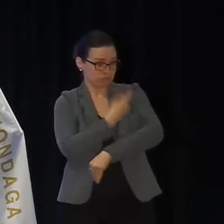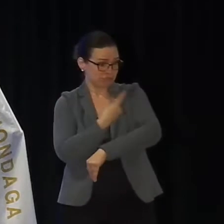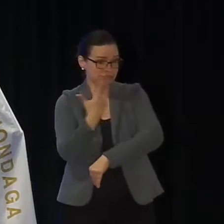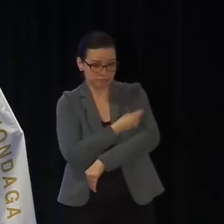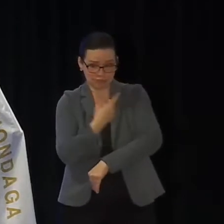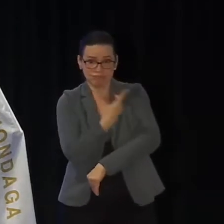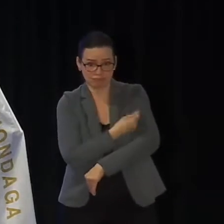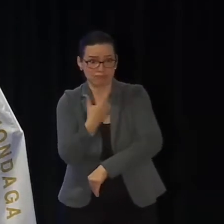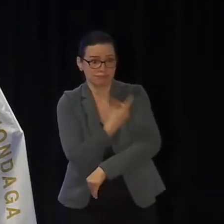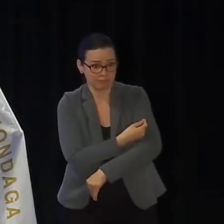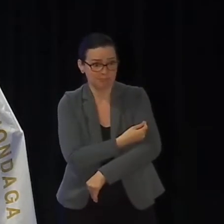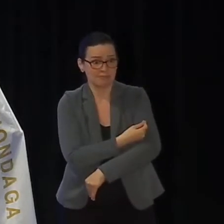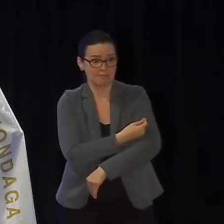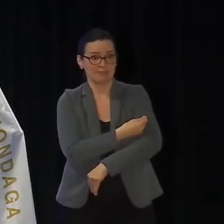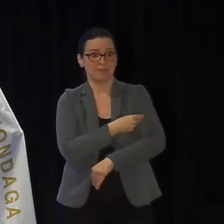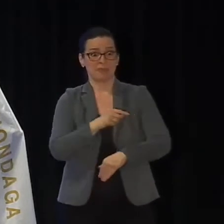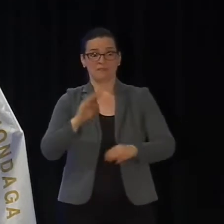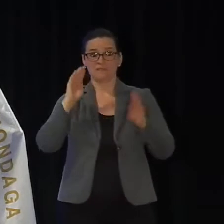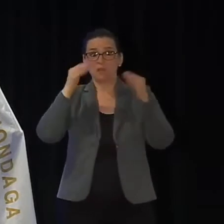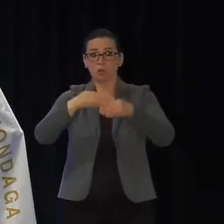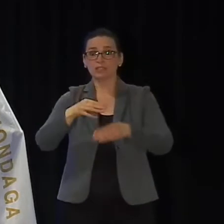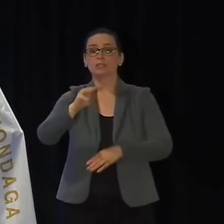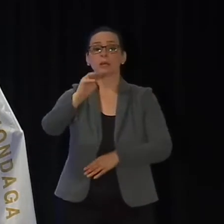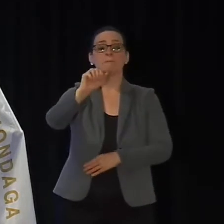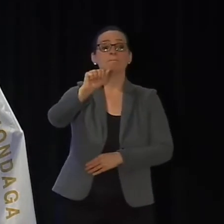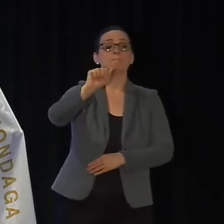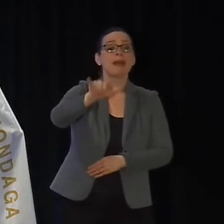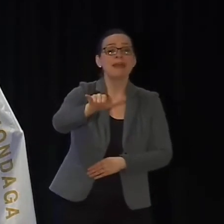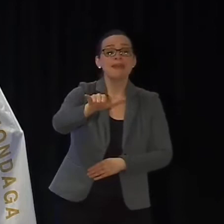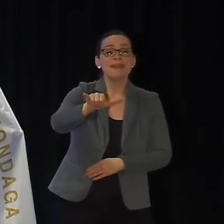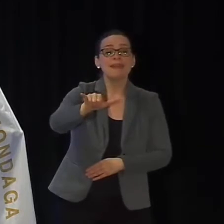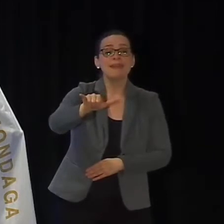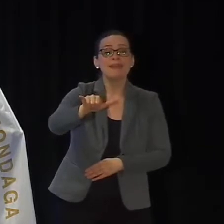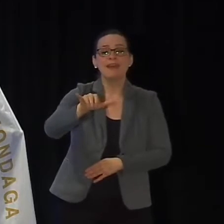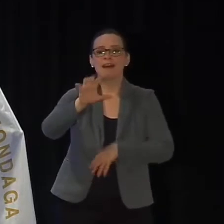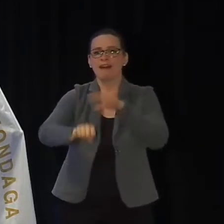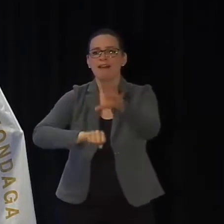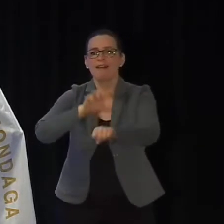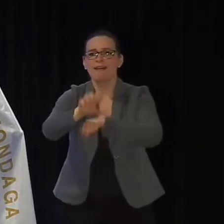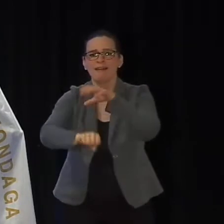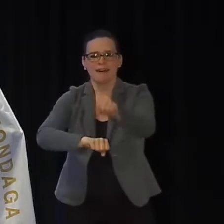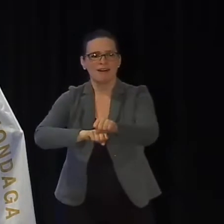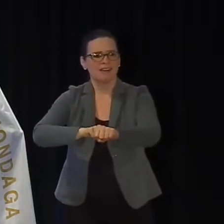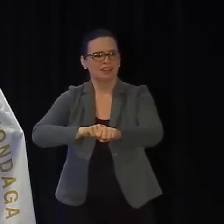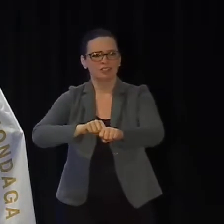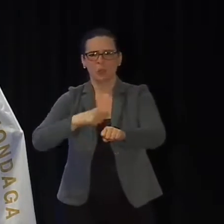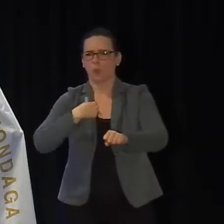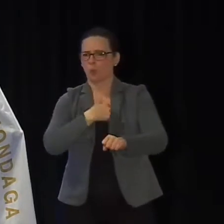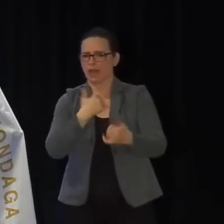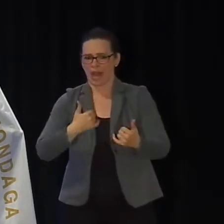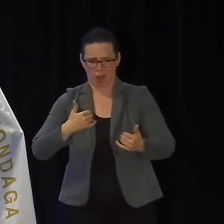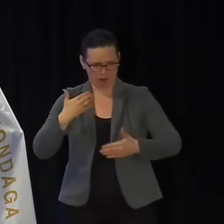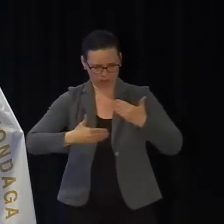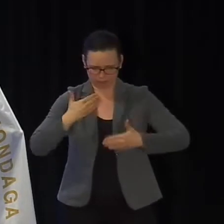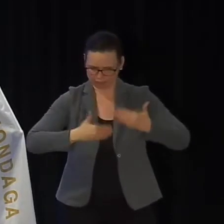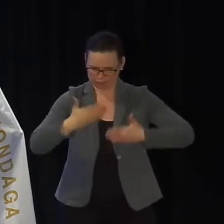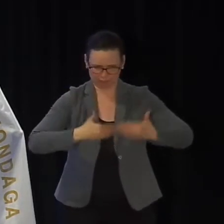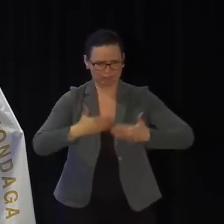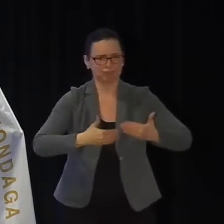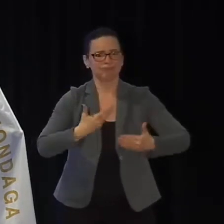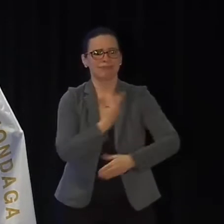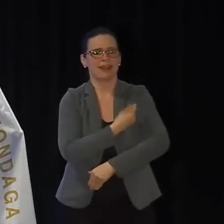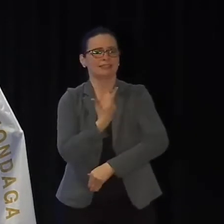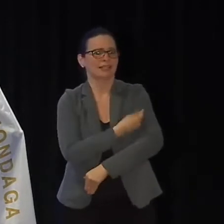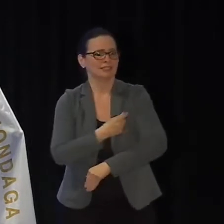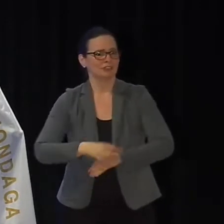and then we can really micro target in May on the hesitancy, and we'll continue to do pop-up clinics as